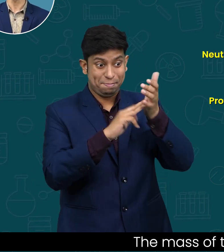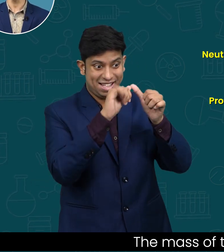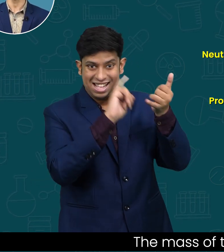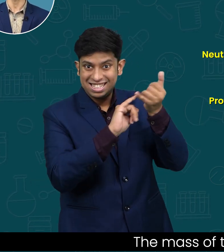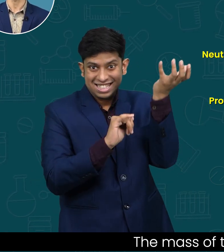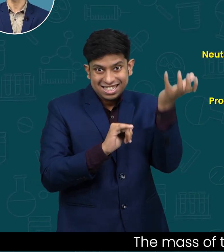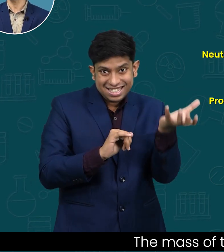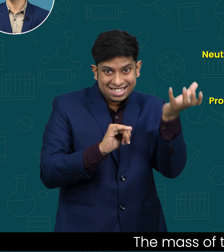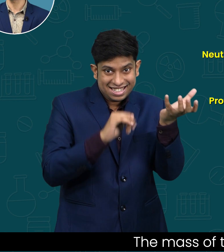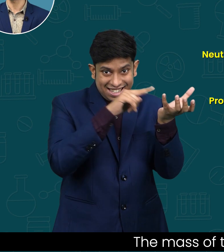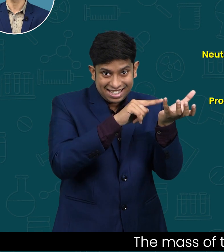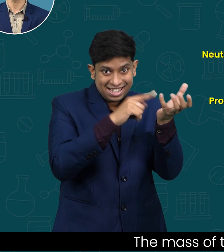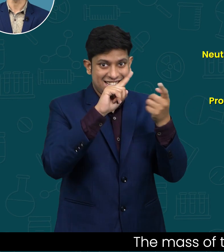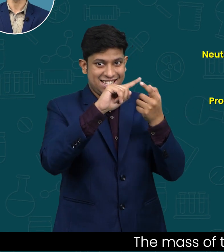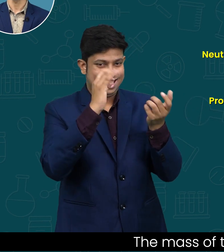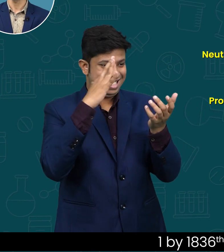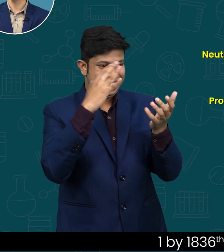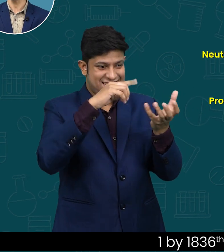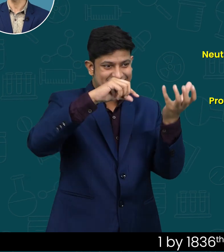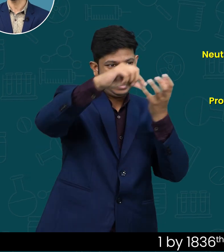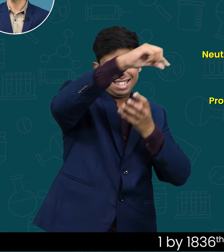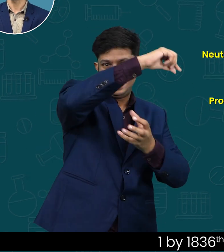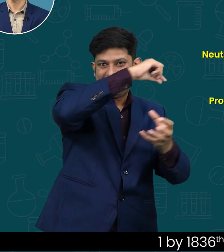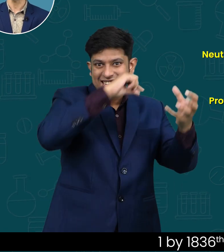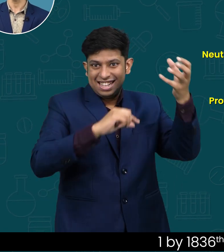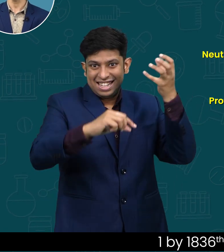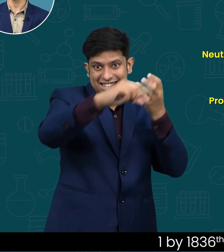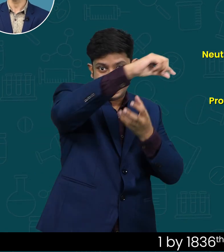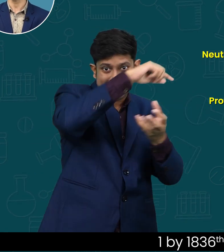The mass of the electron is about 1 by